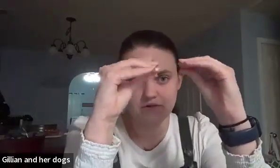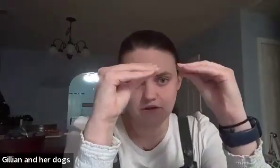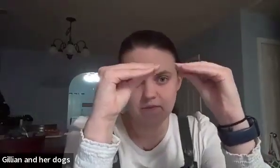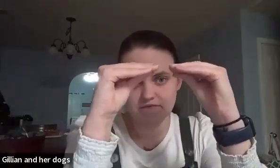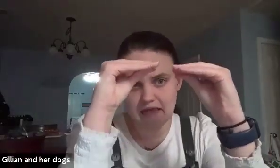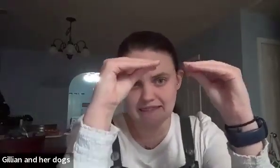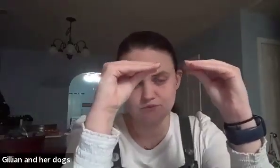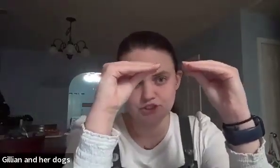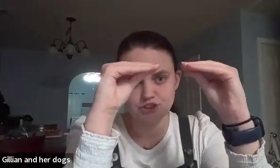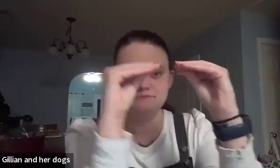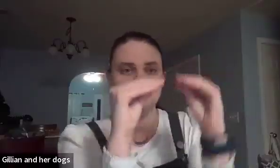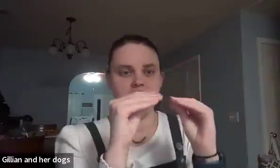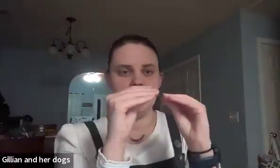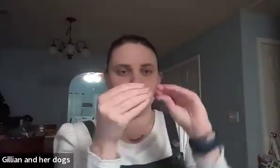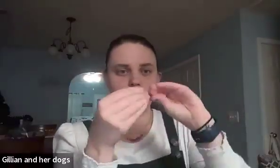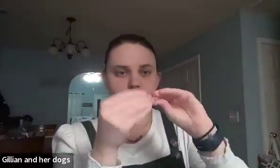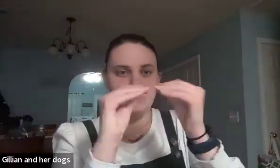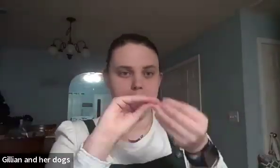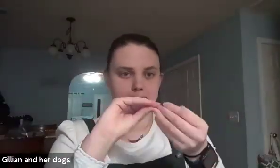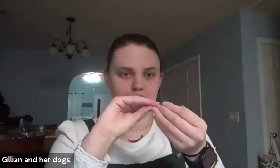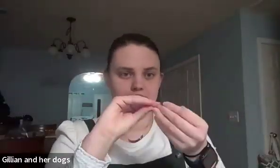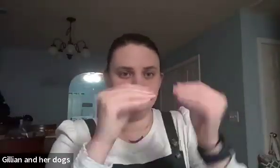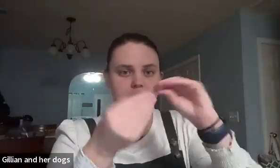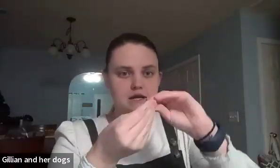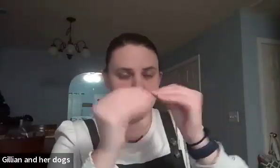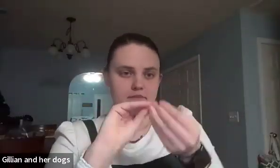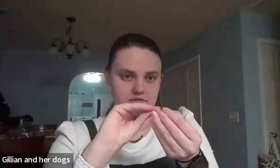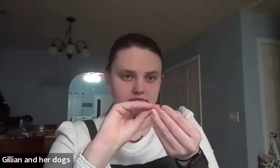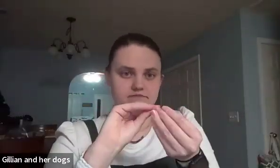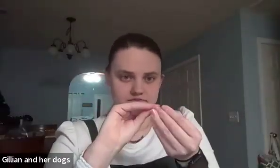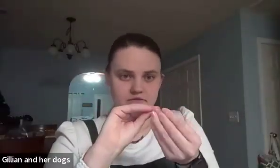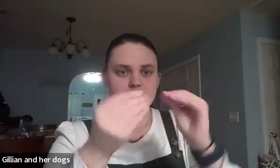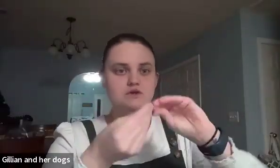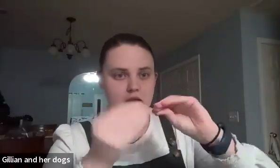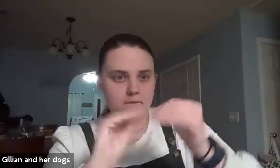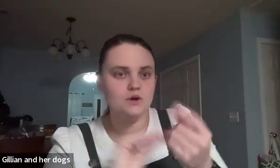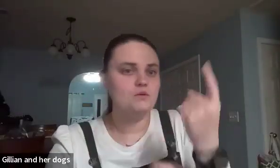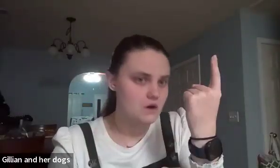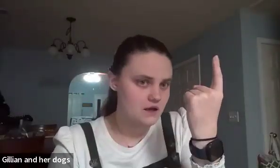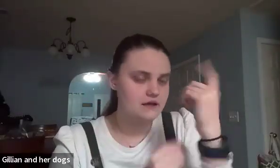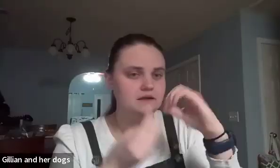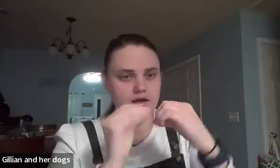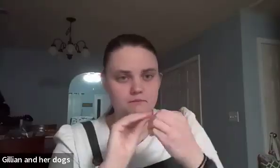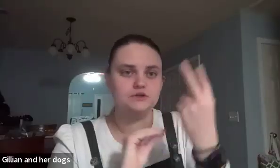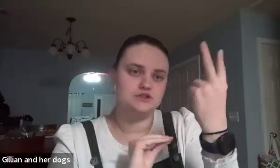but they're a little bit flat, like smushed. And you're going to go number, number. So number one, number